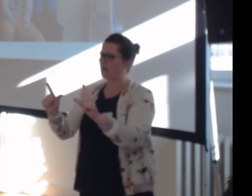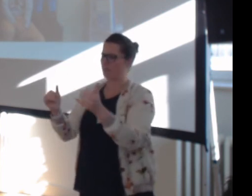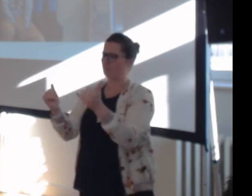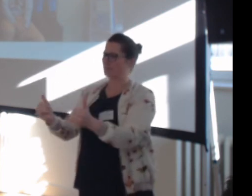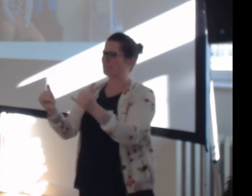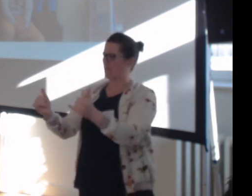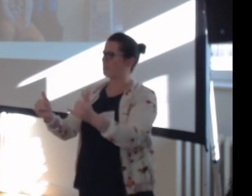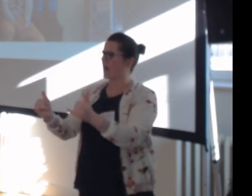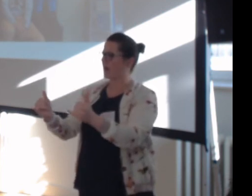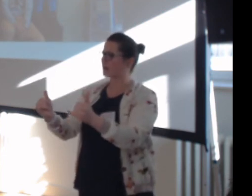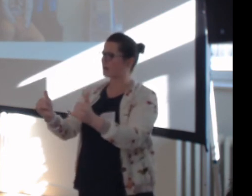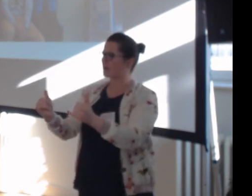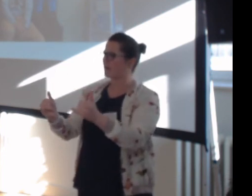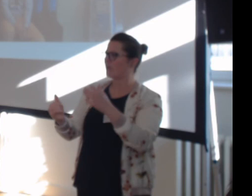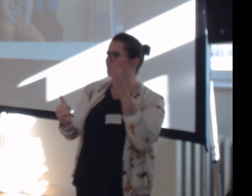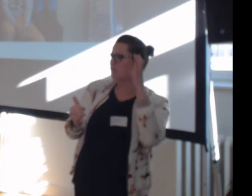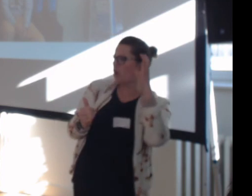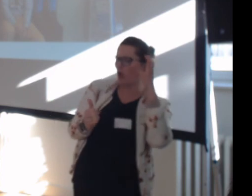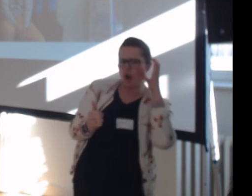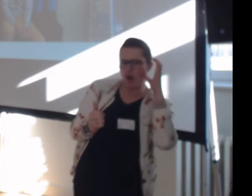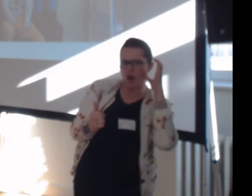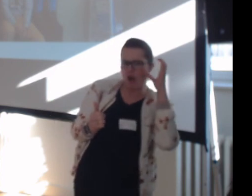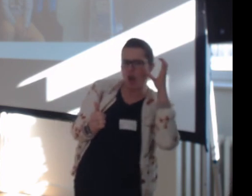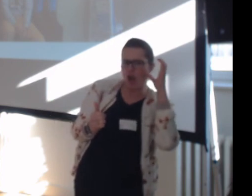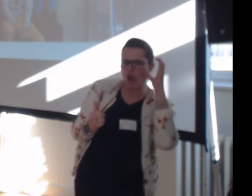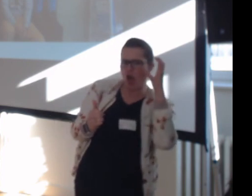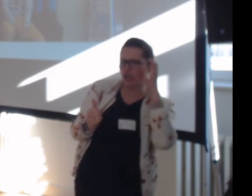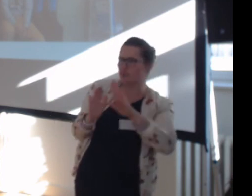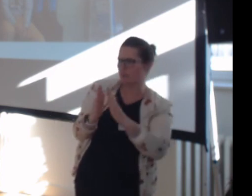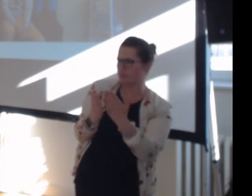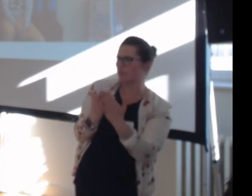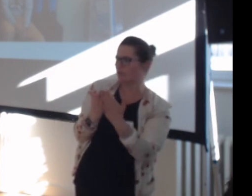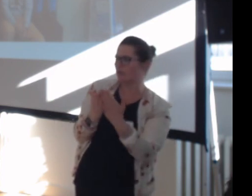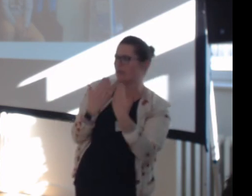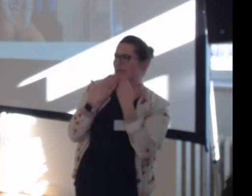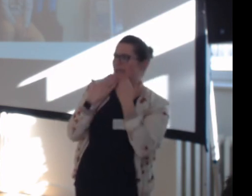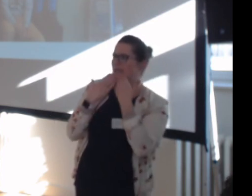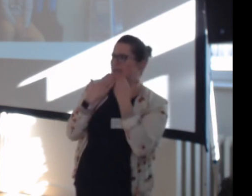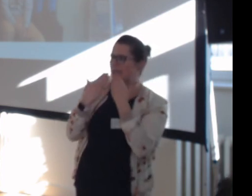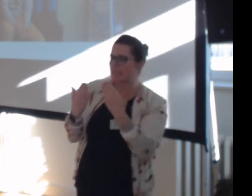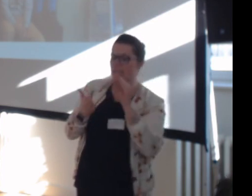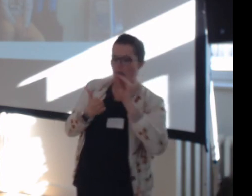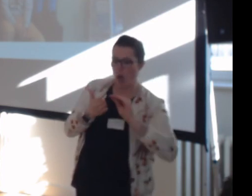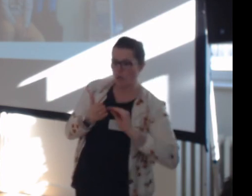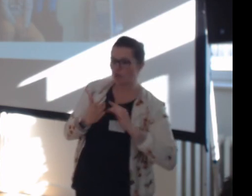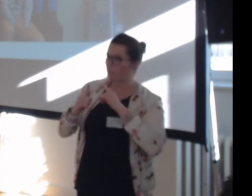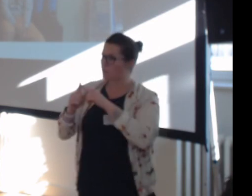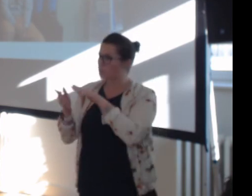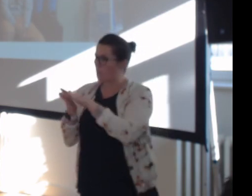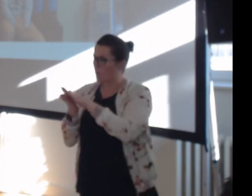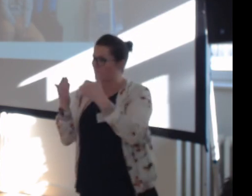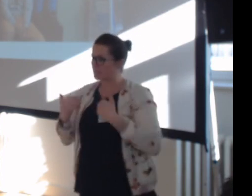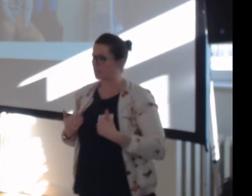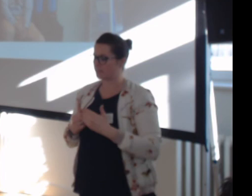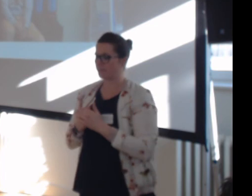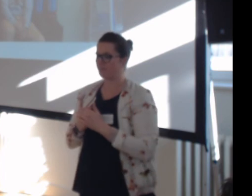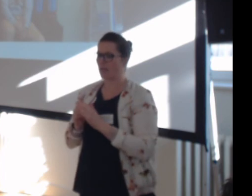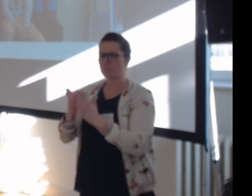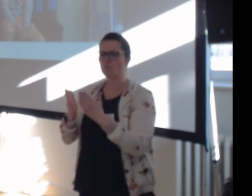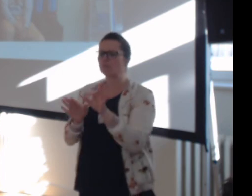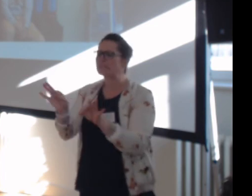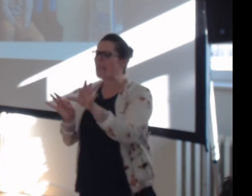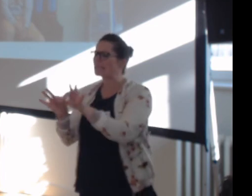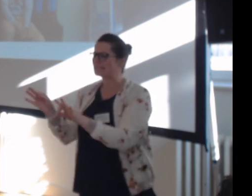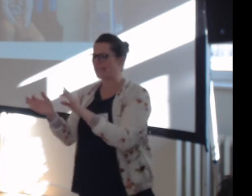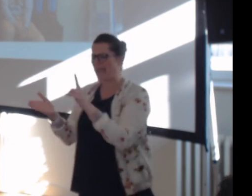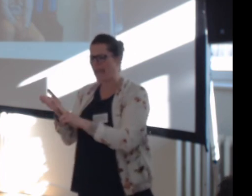available in DAISY for people learning Dutch. This is possible thanks to the collaboration with the authors and the publishers. This selection of books is,